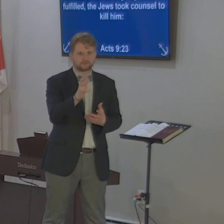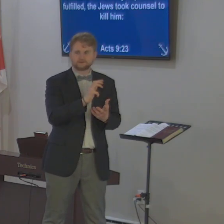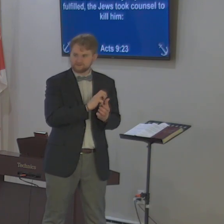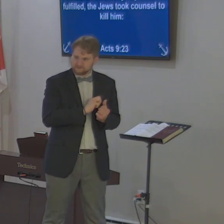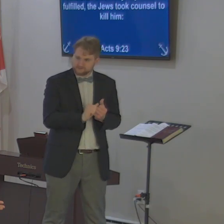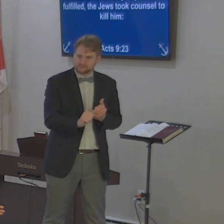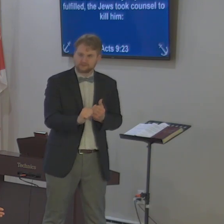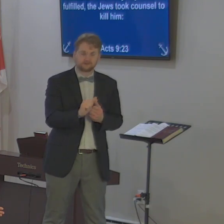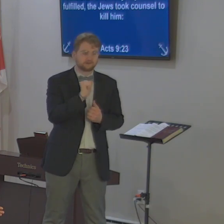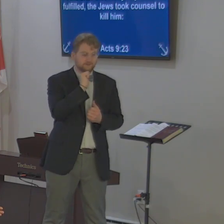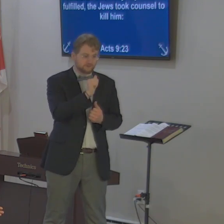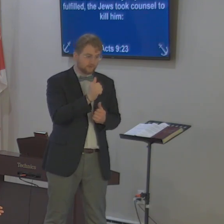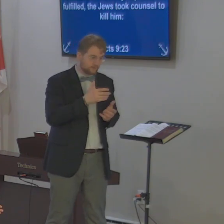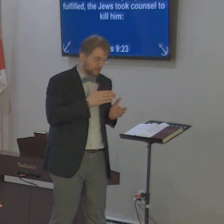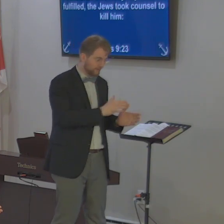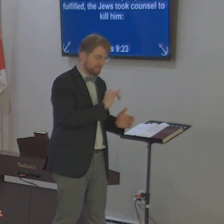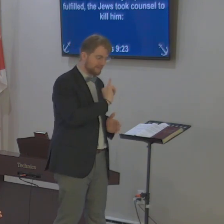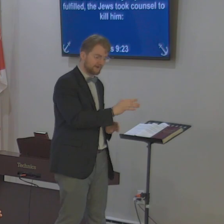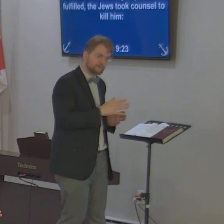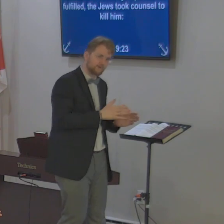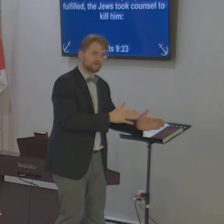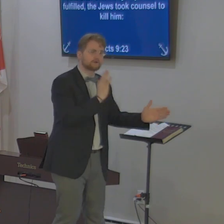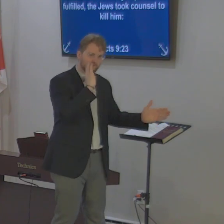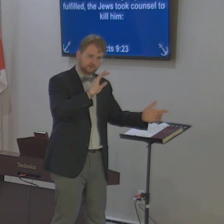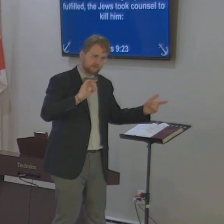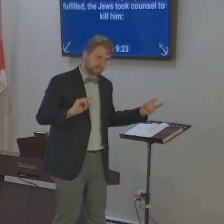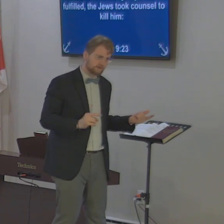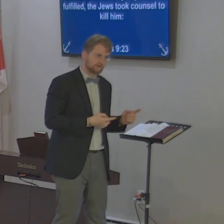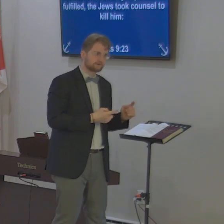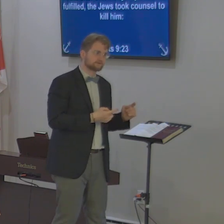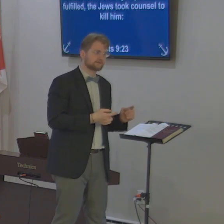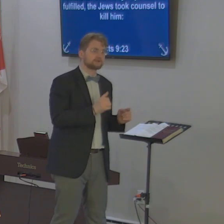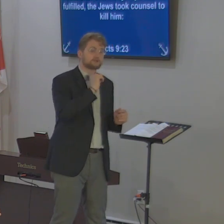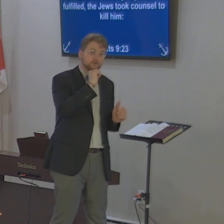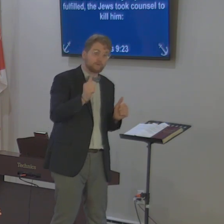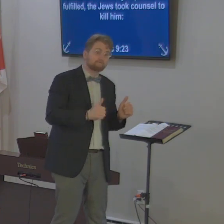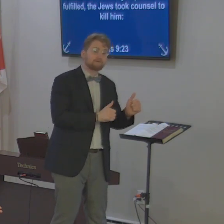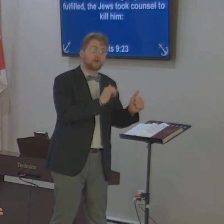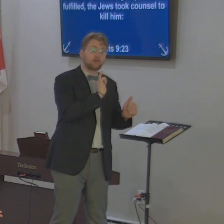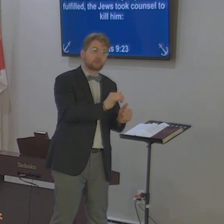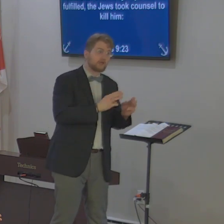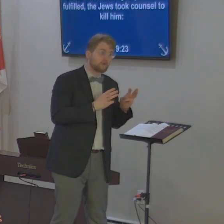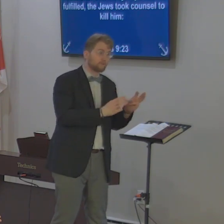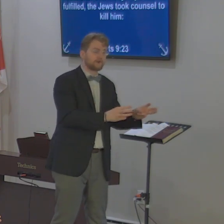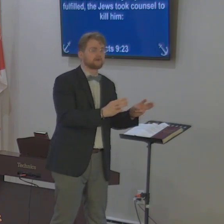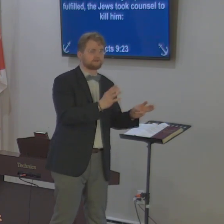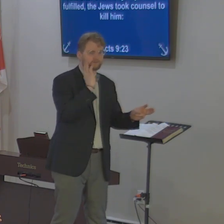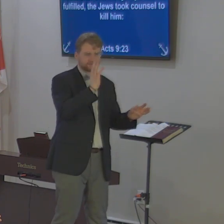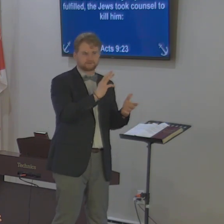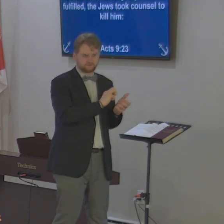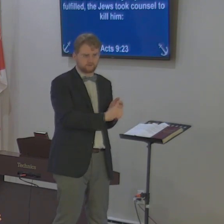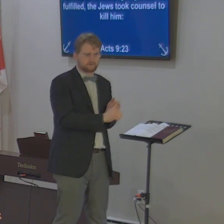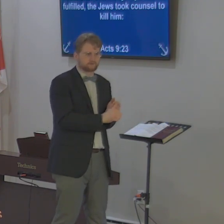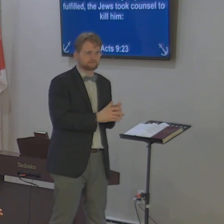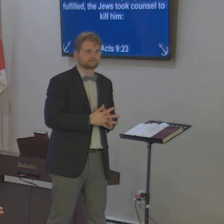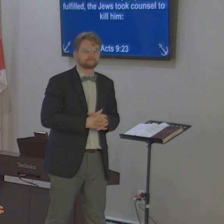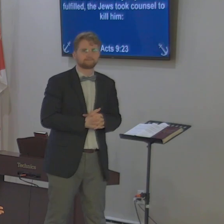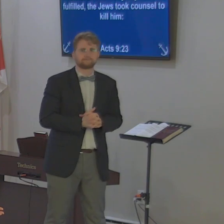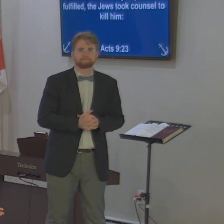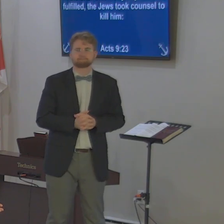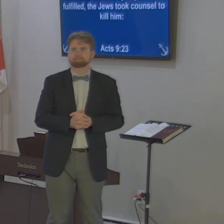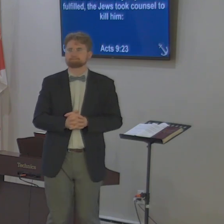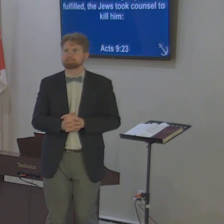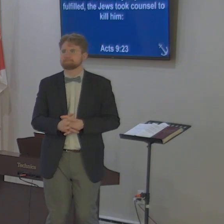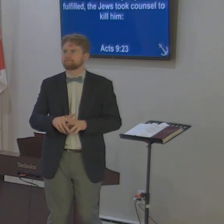Don't go that road. It will hurt. Don't follow that way. It'll destroy. In